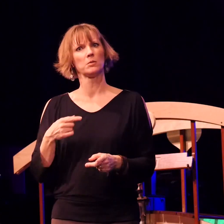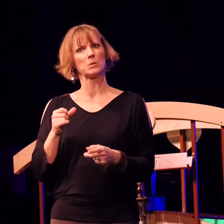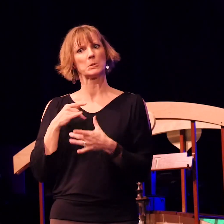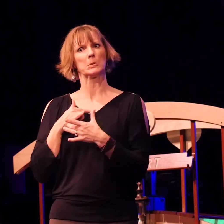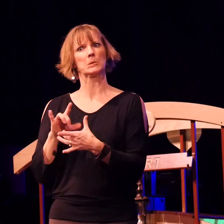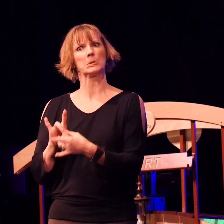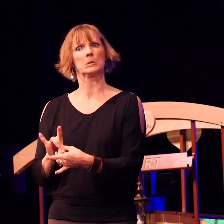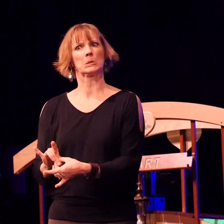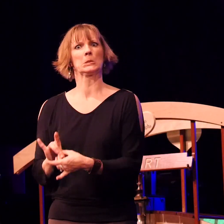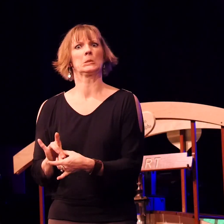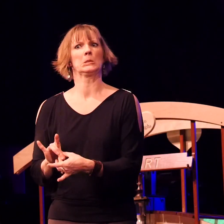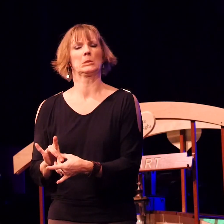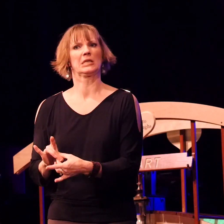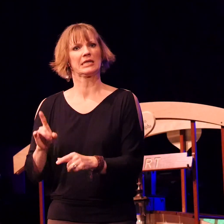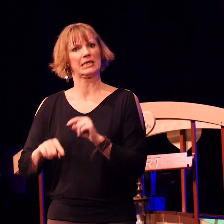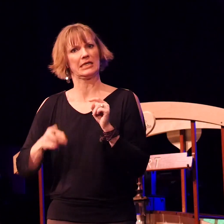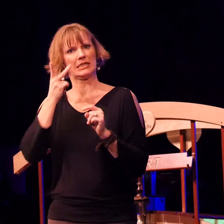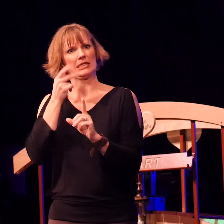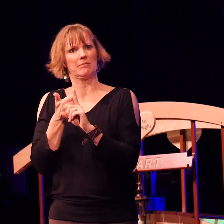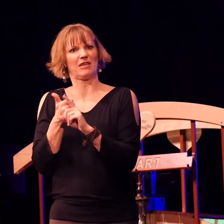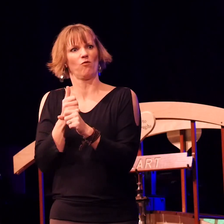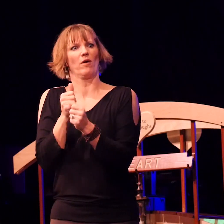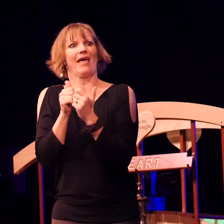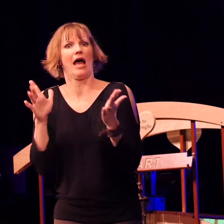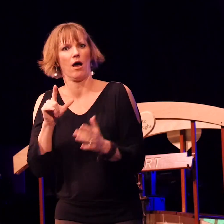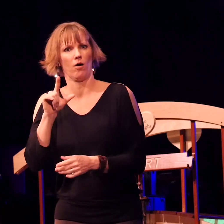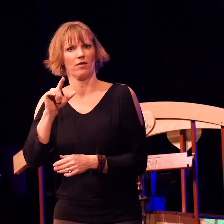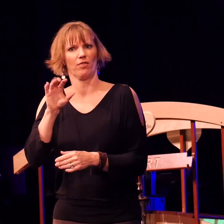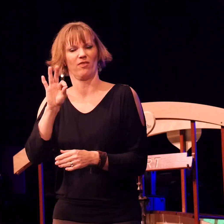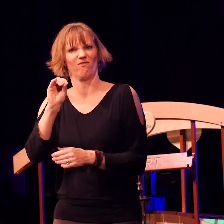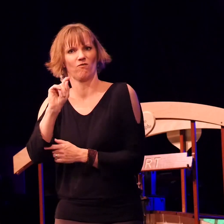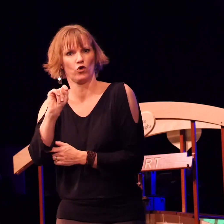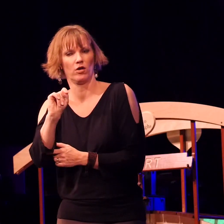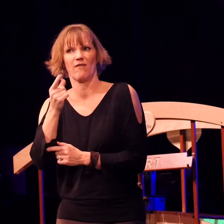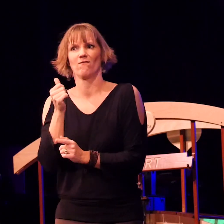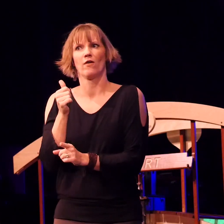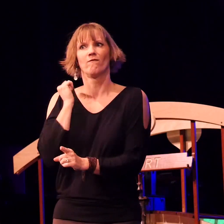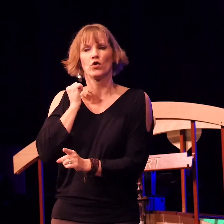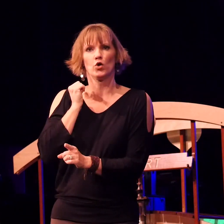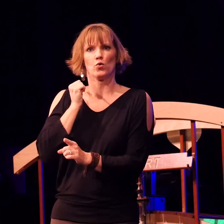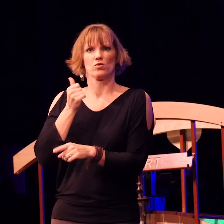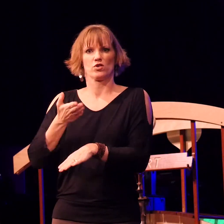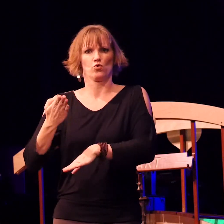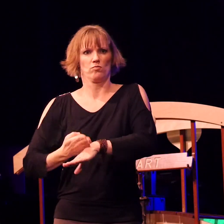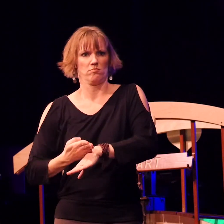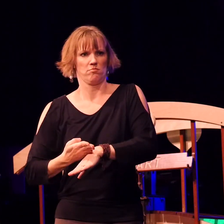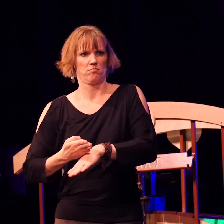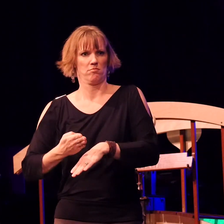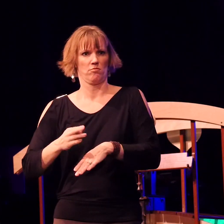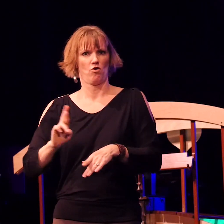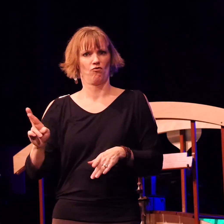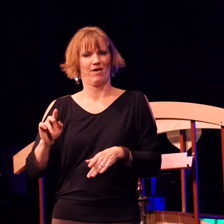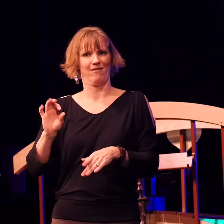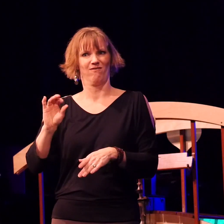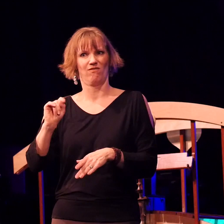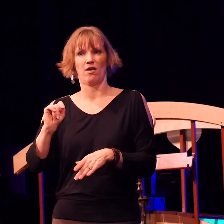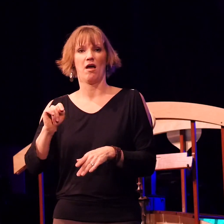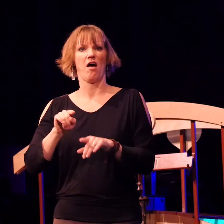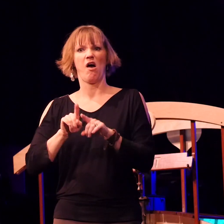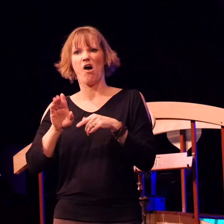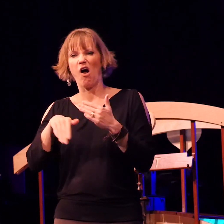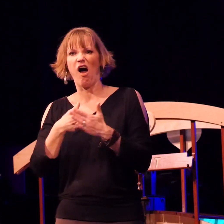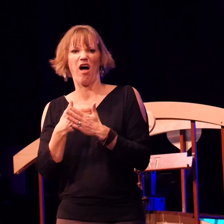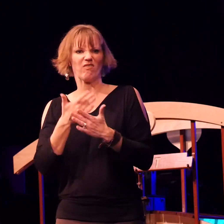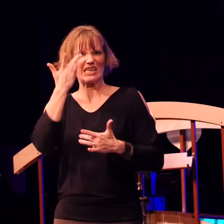attached to that, he couldn't see himself without a limb, and he was refusing to have the amputation. And meanwhile, toxins from